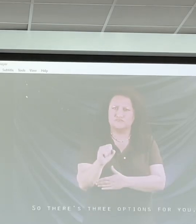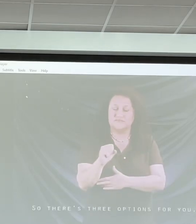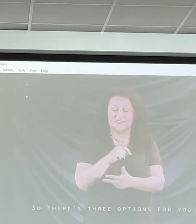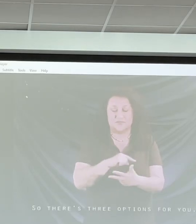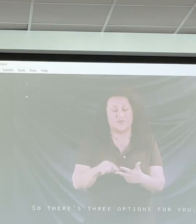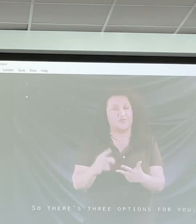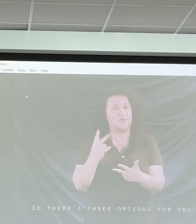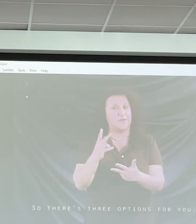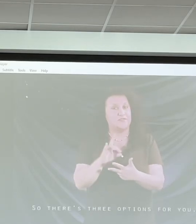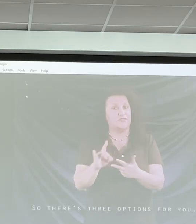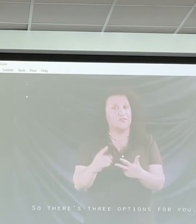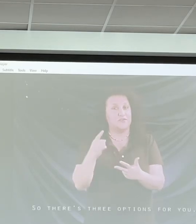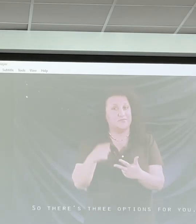So there's 3 options for you.